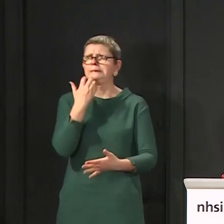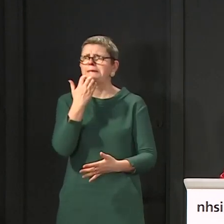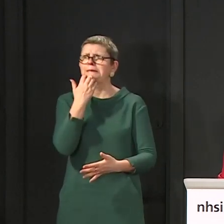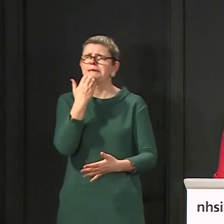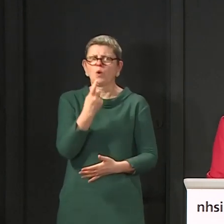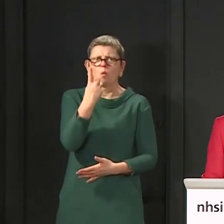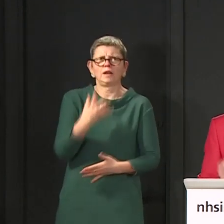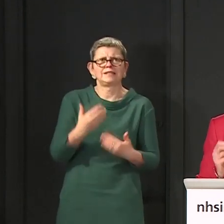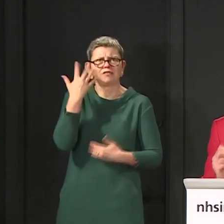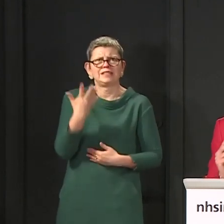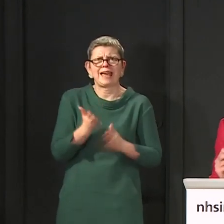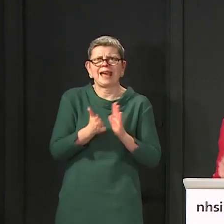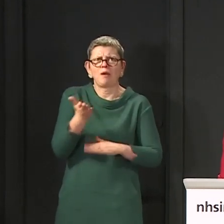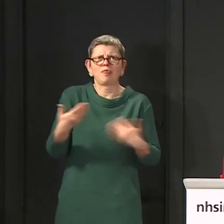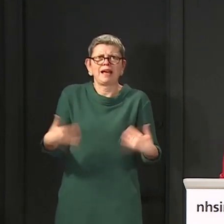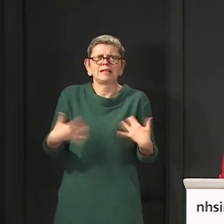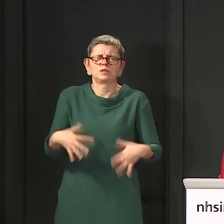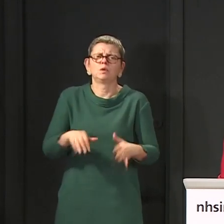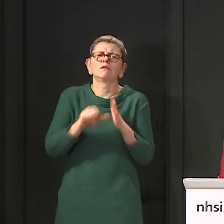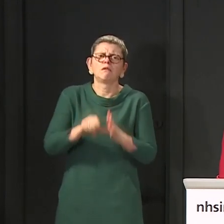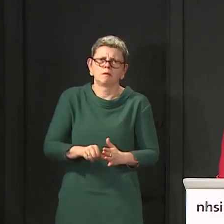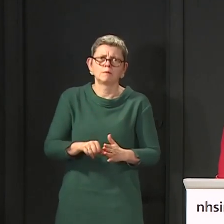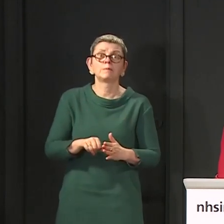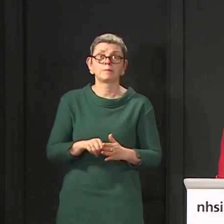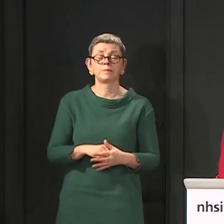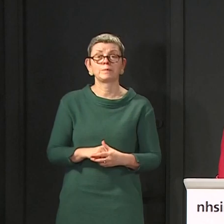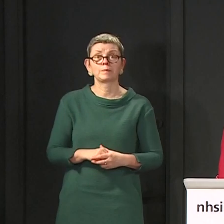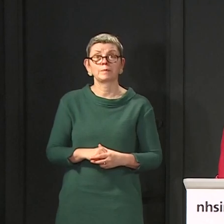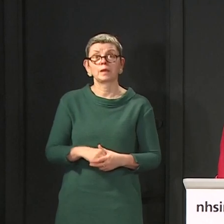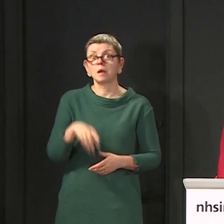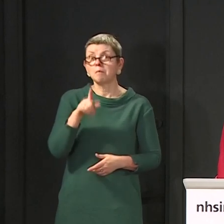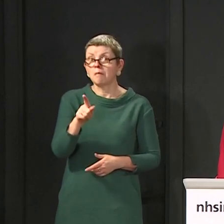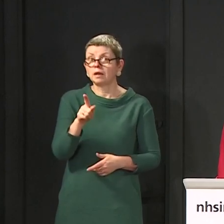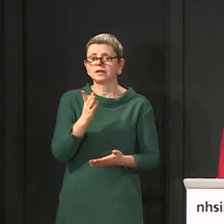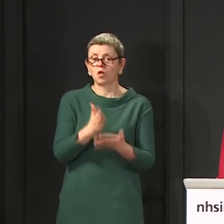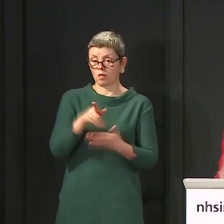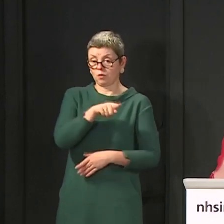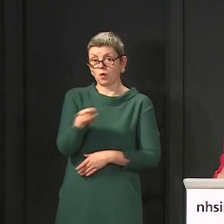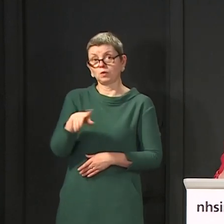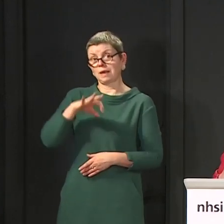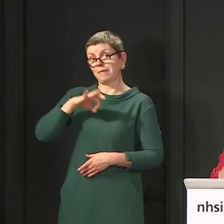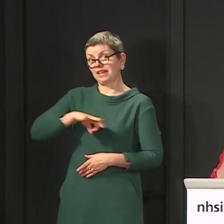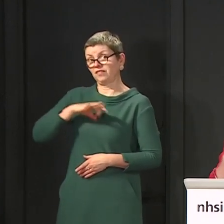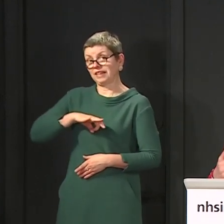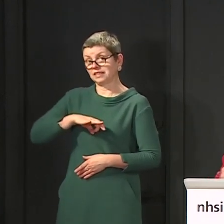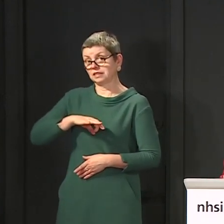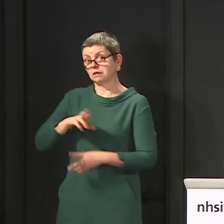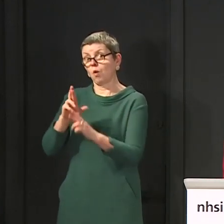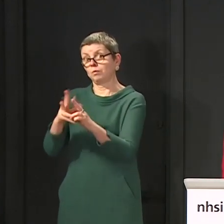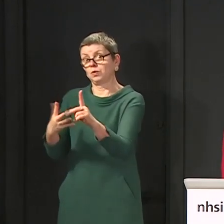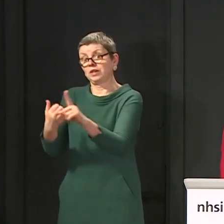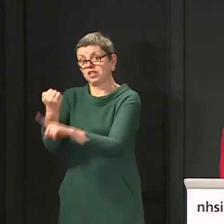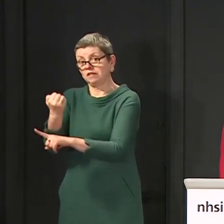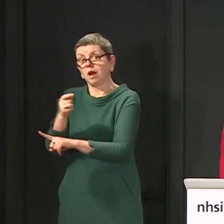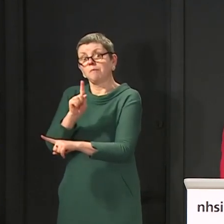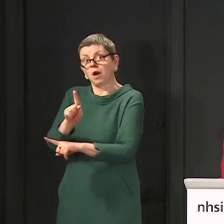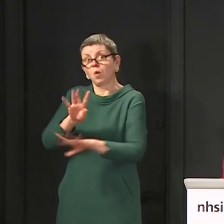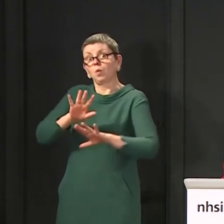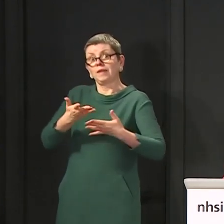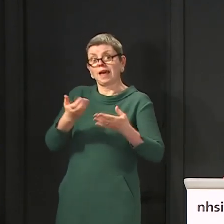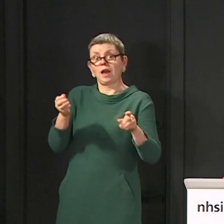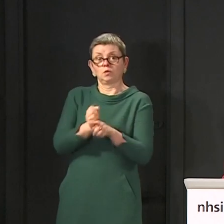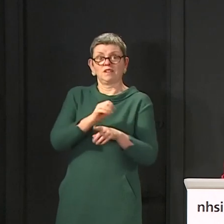particularly difficult. But the most important point is this: it will bring those benefits without, in our judgment, having a major impact on the spread